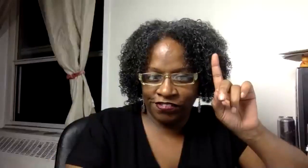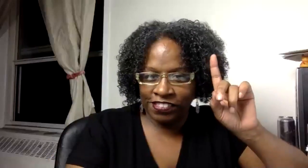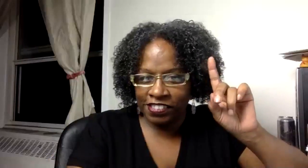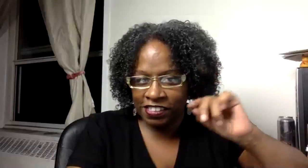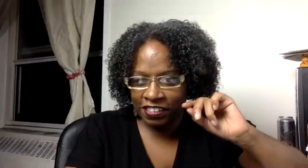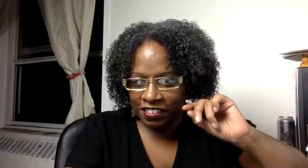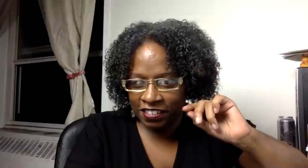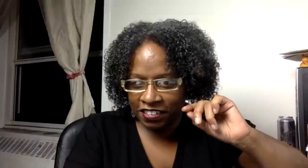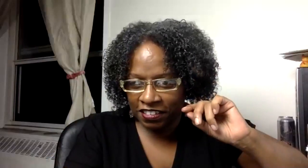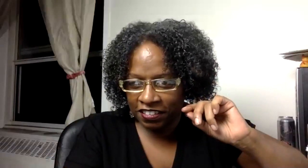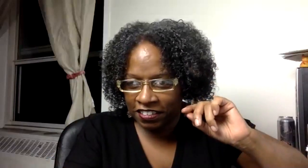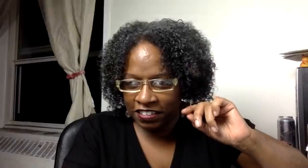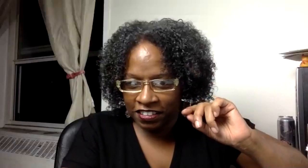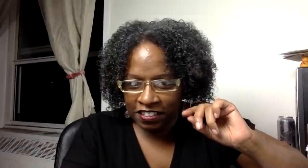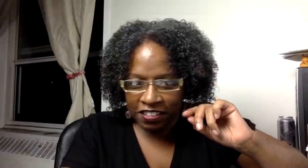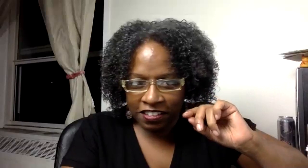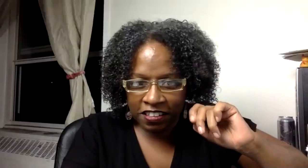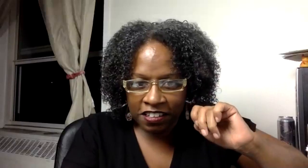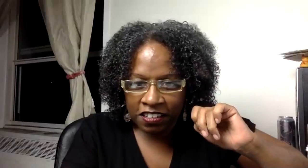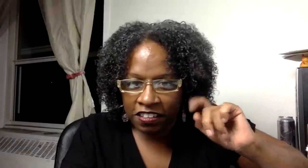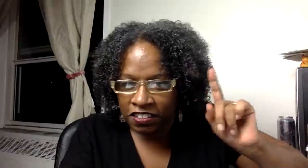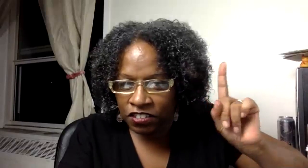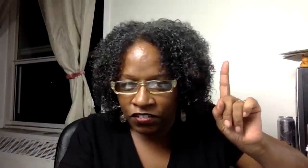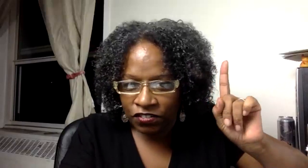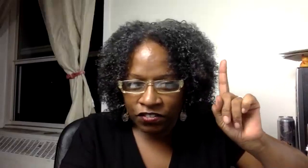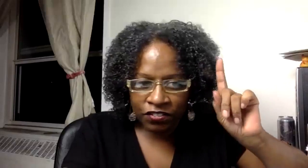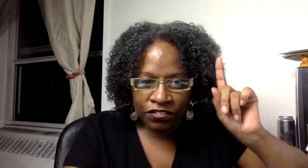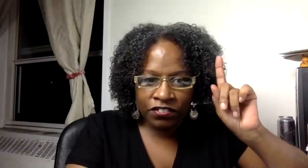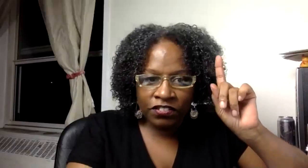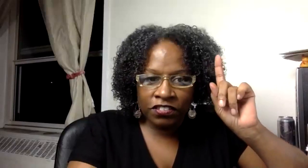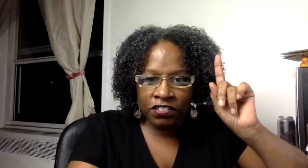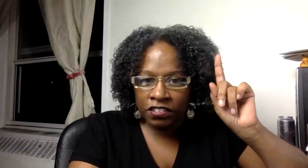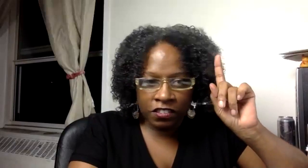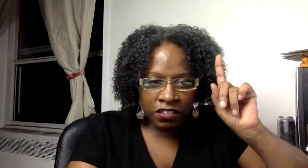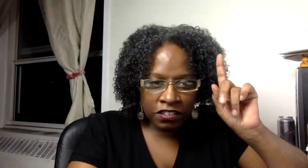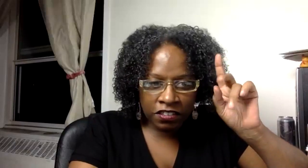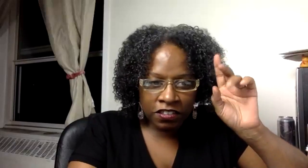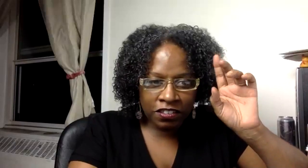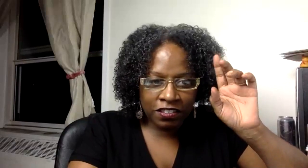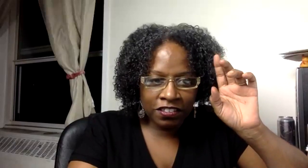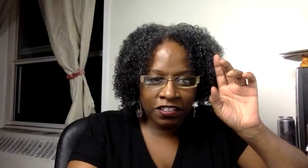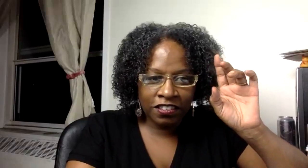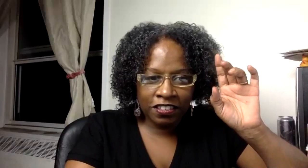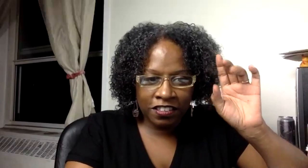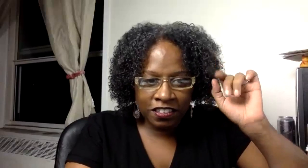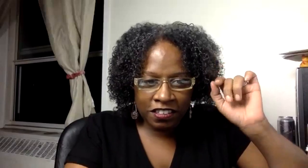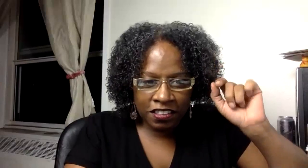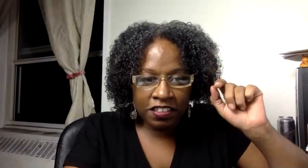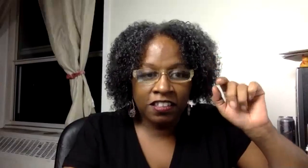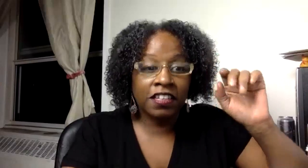Input search keyword find a participant edit. Participant list. Use arrow key to navigate, and press tab for more